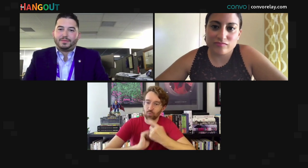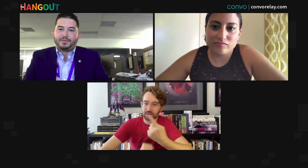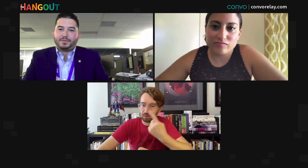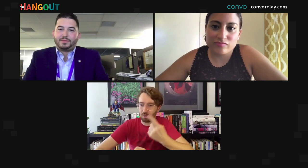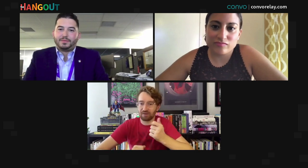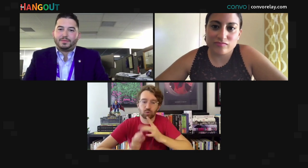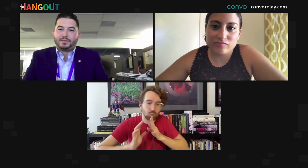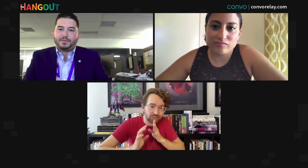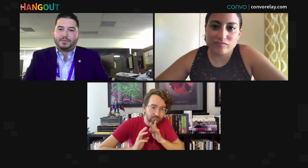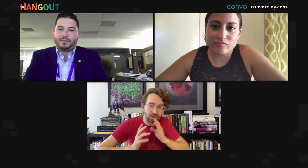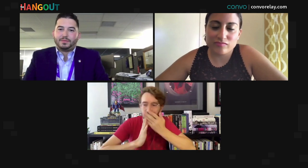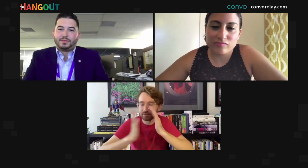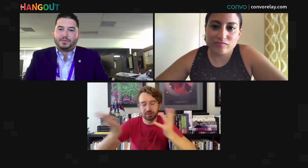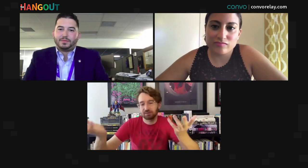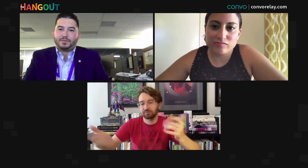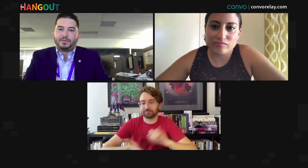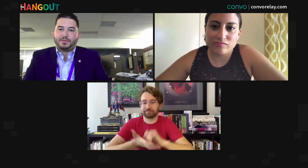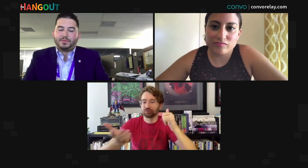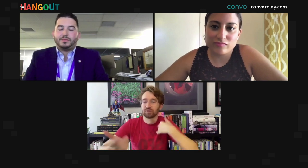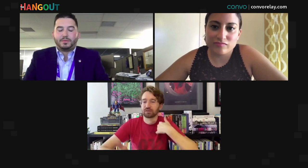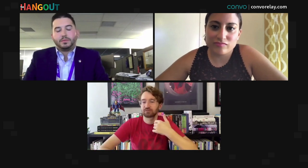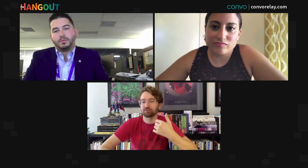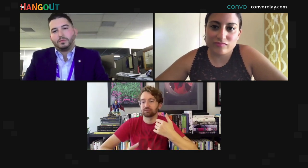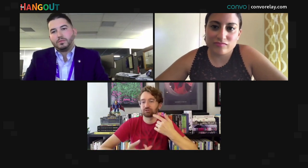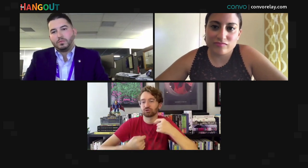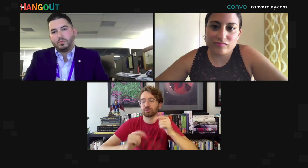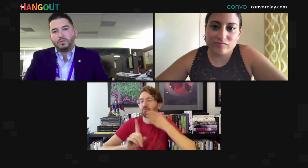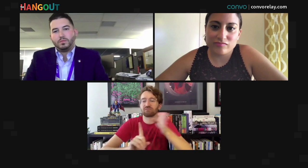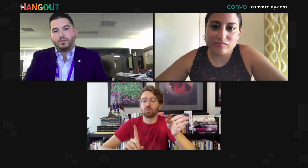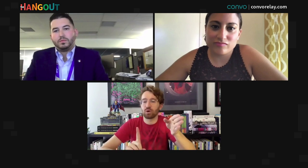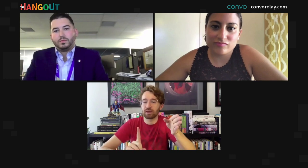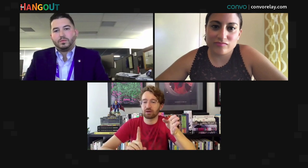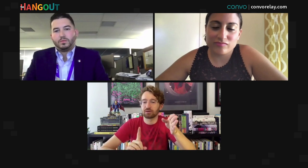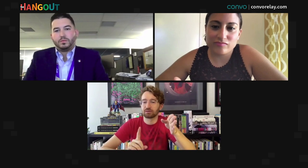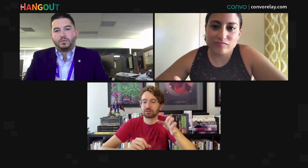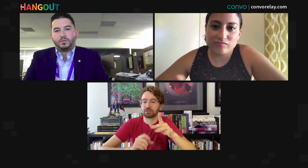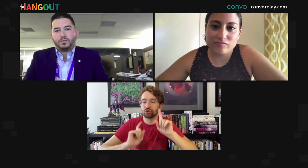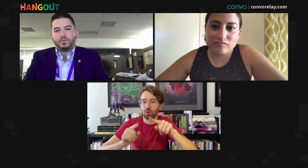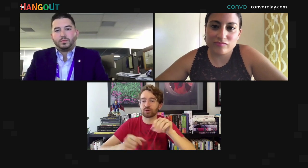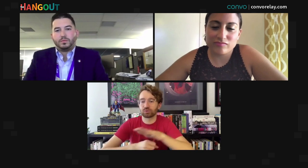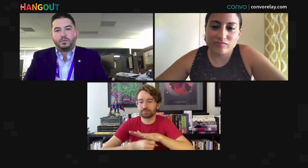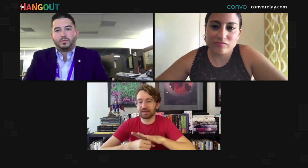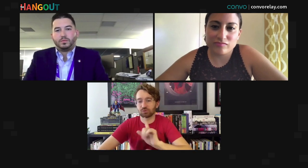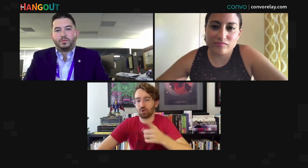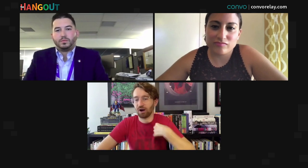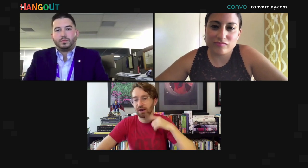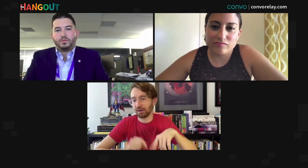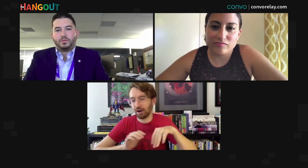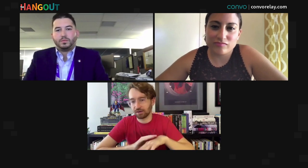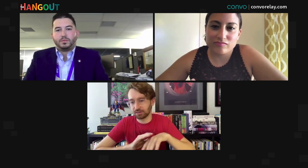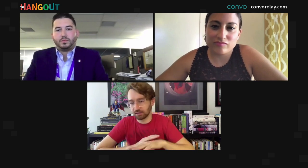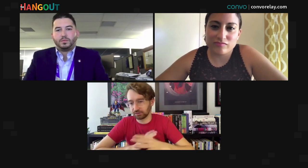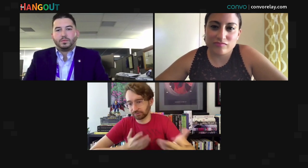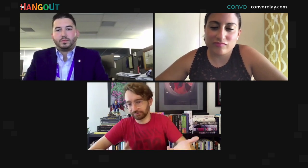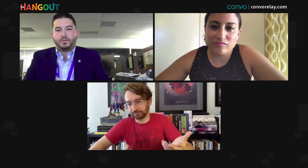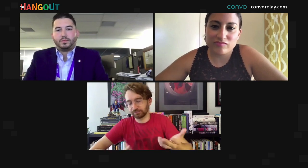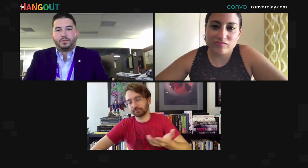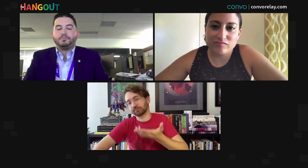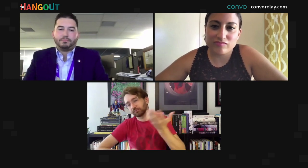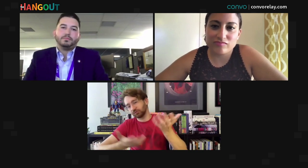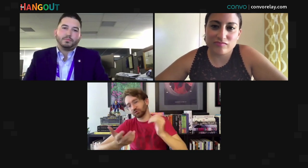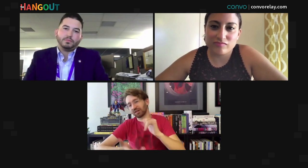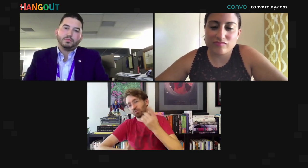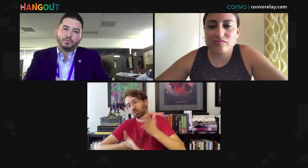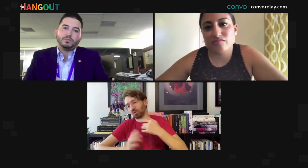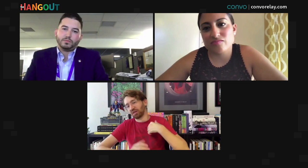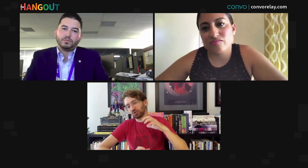anything while on set. So you have to whisper if you're hearing. I just try to avoid going to a space where I